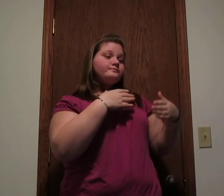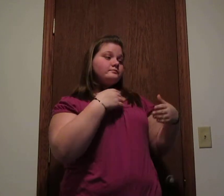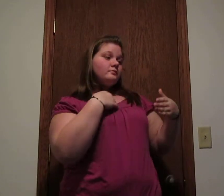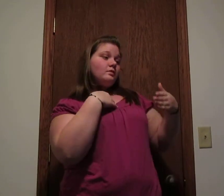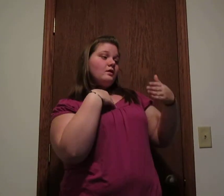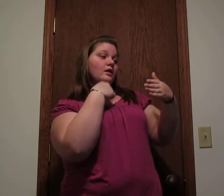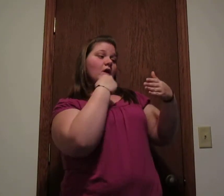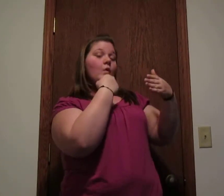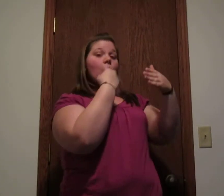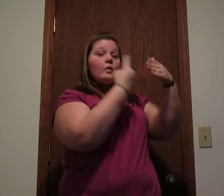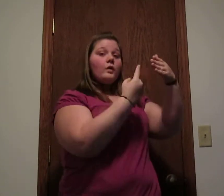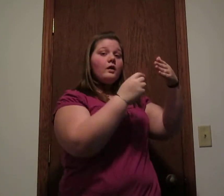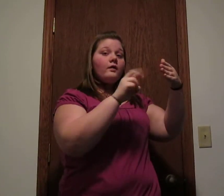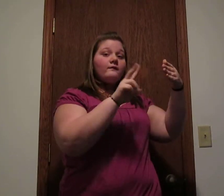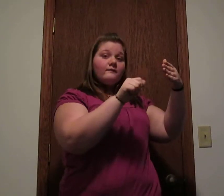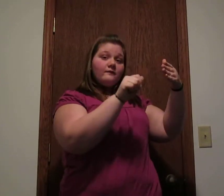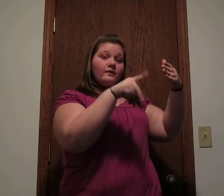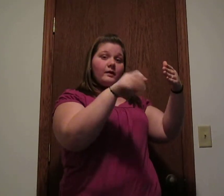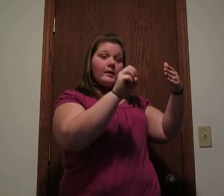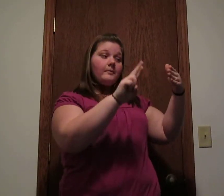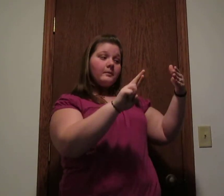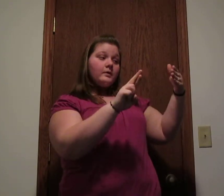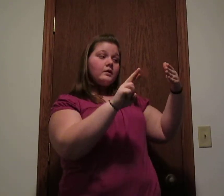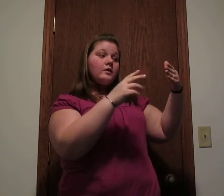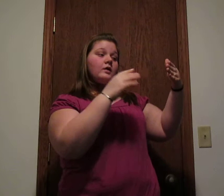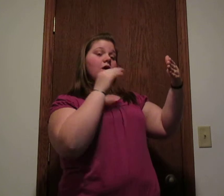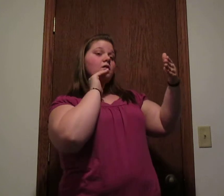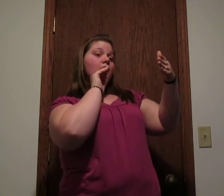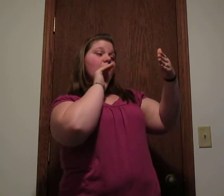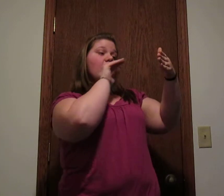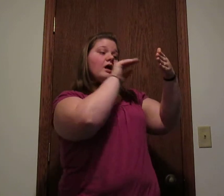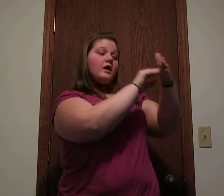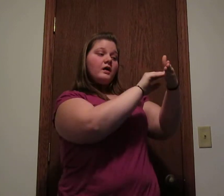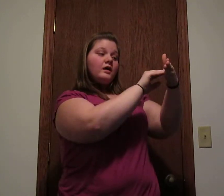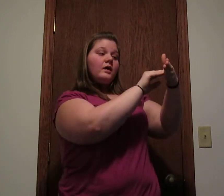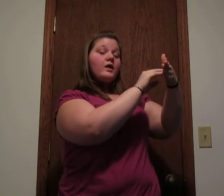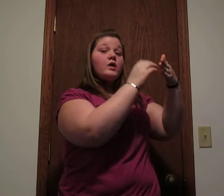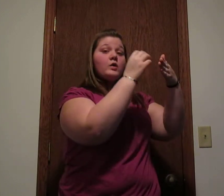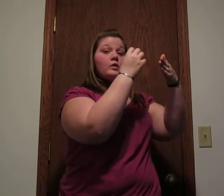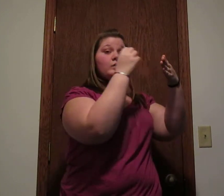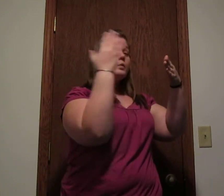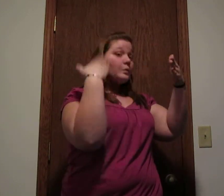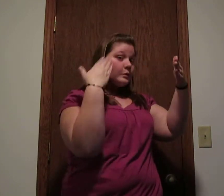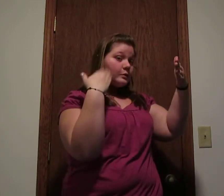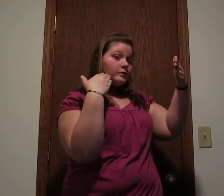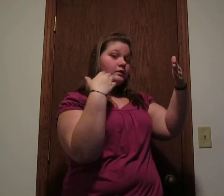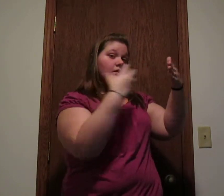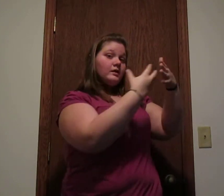vapor. The water vapor in your breath hits the window, it cools and collects, and that's condensation. Another